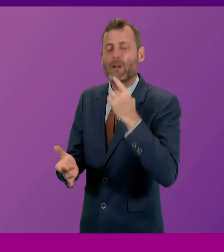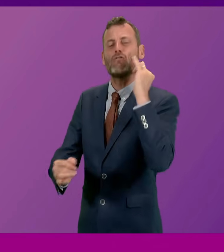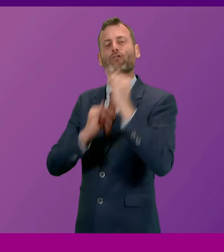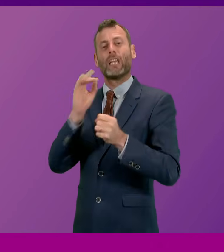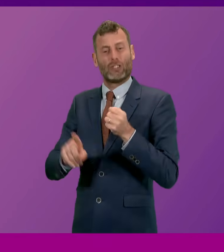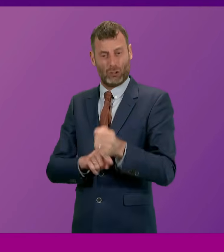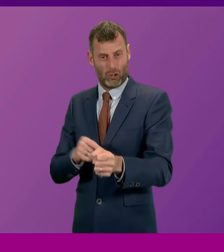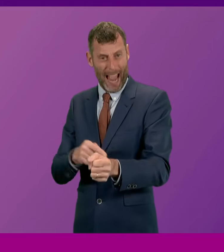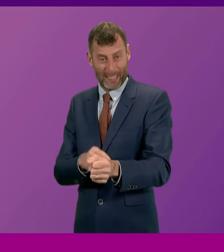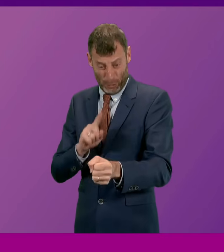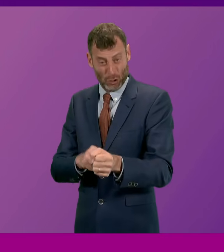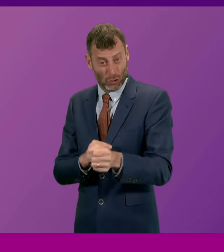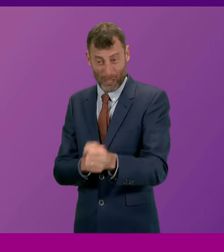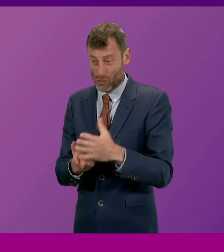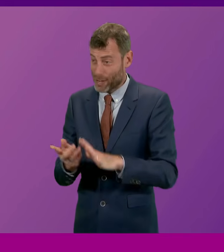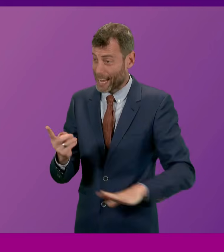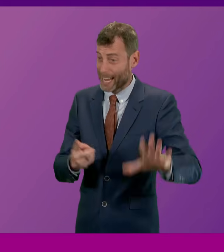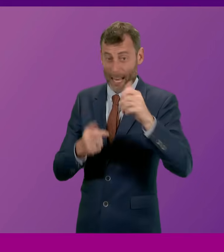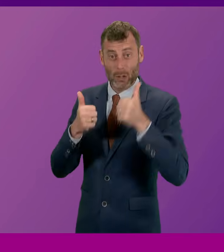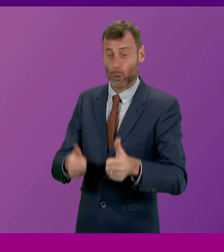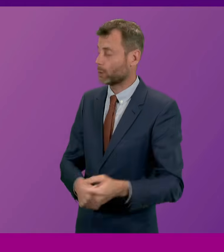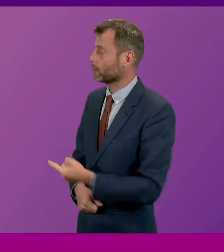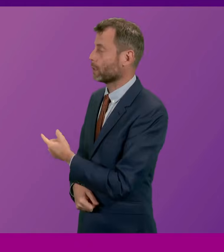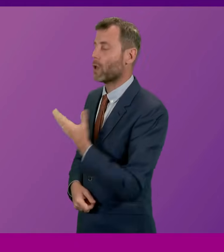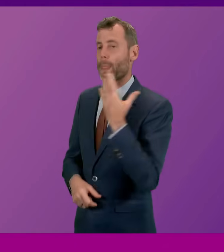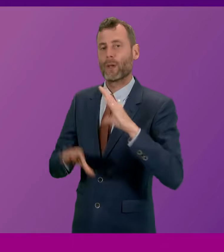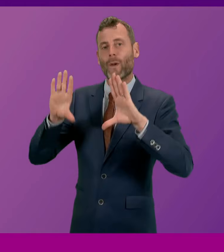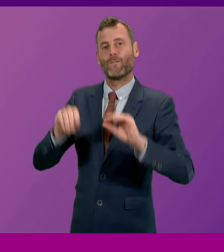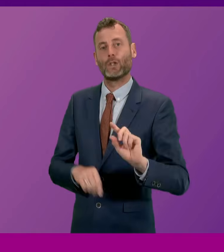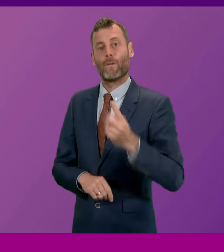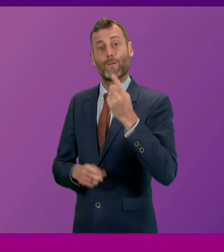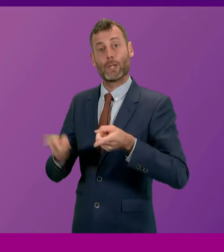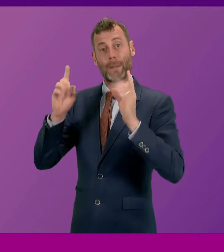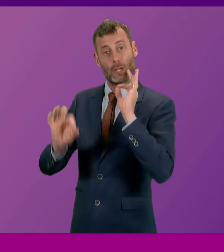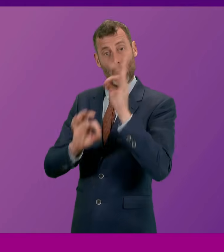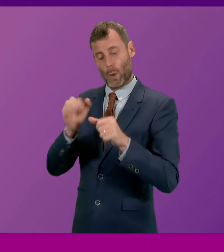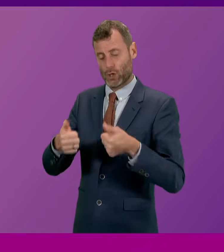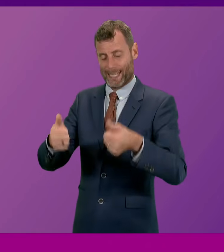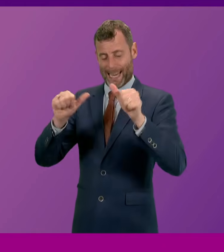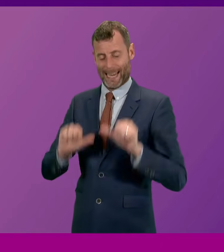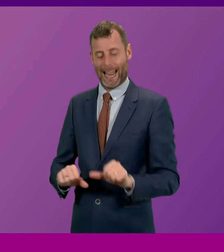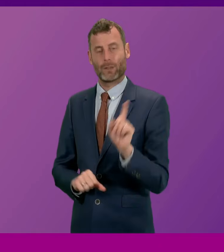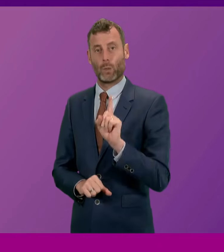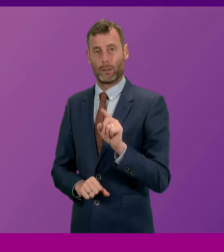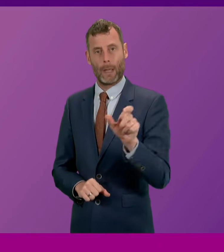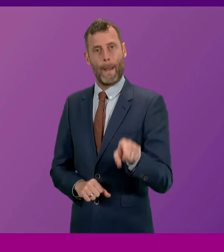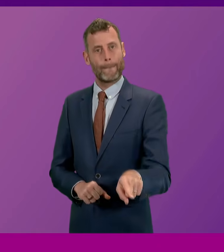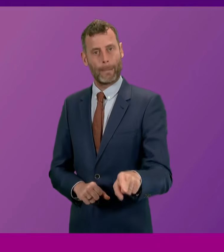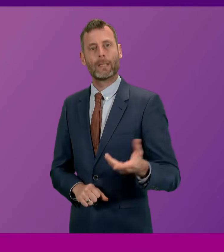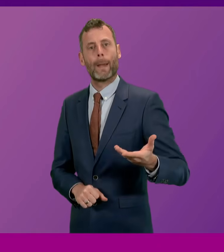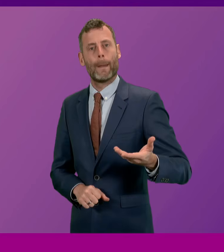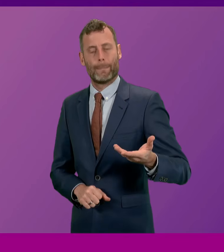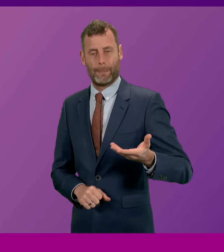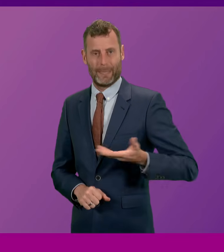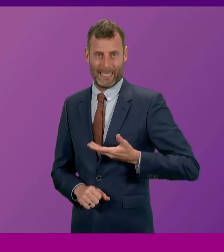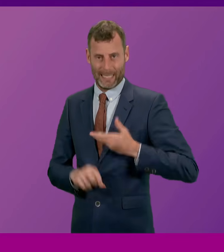very well? Thank you. That concludes First Minister's questions. And the next item of business is a member's business debate in the name